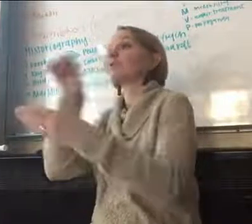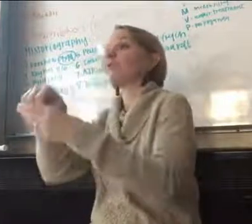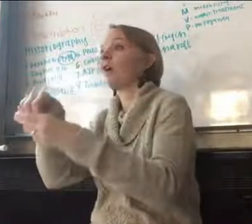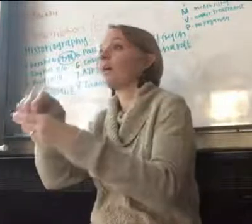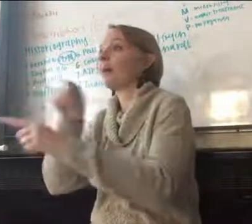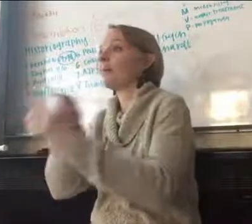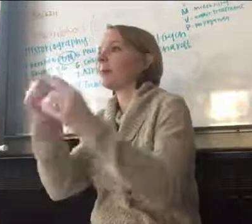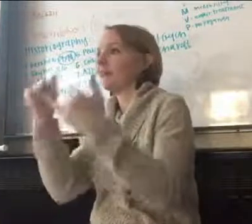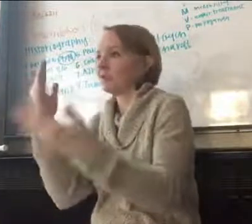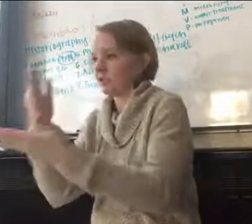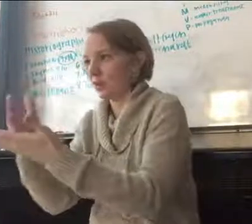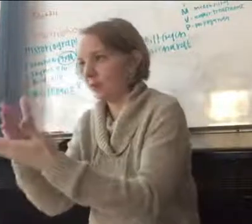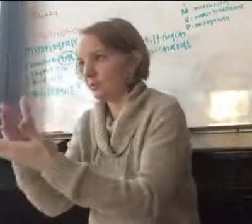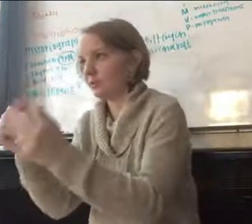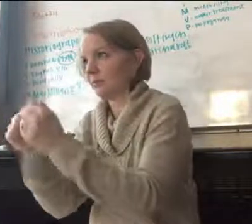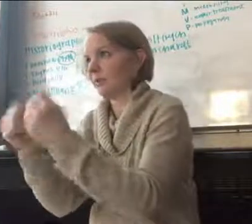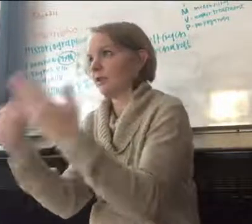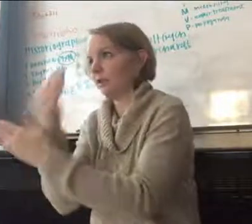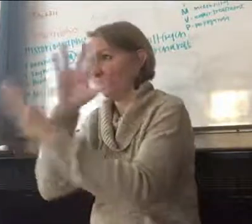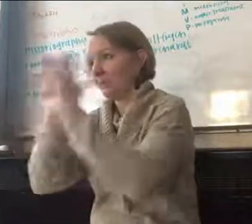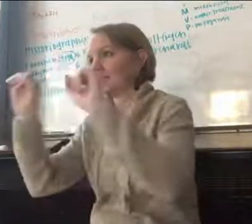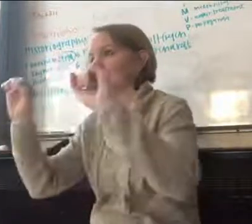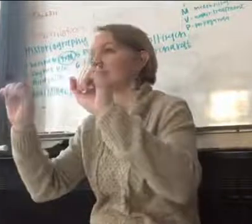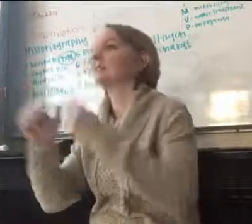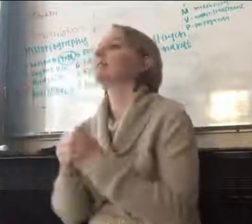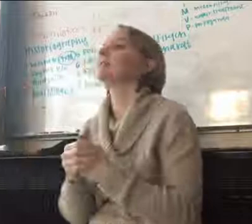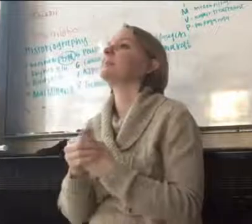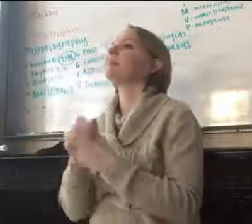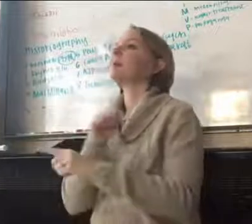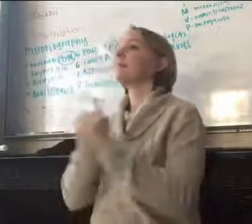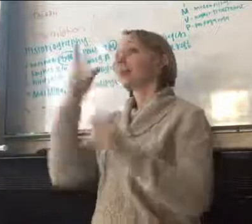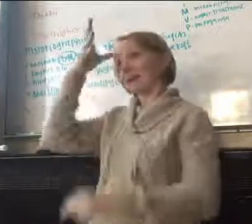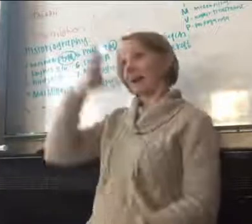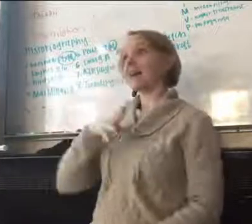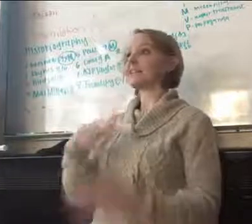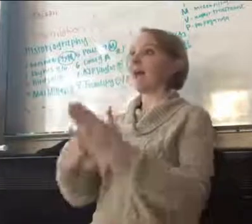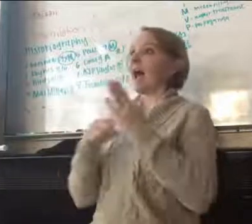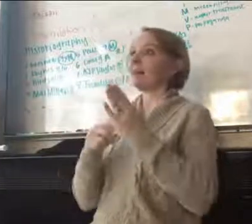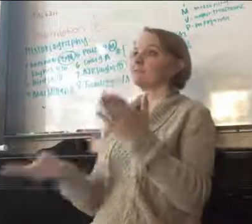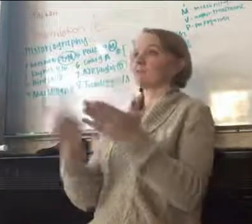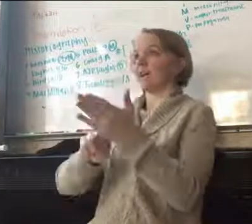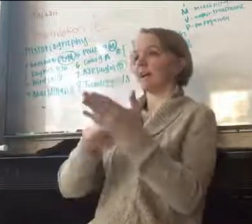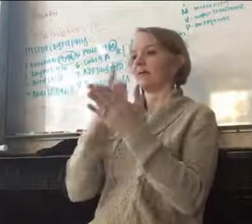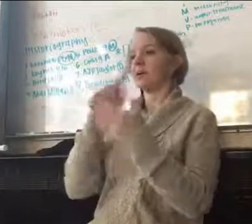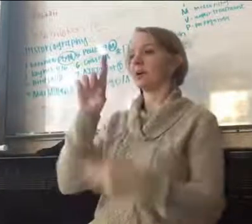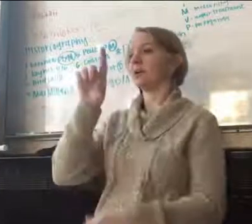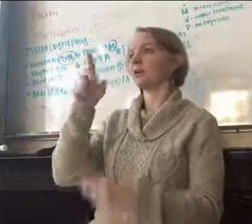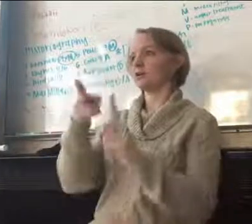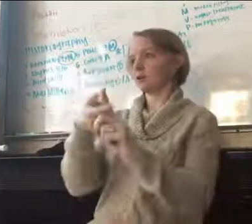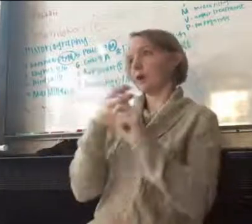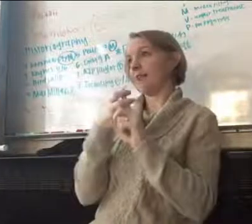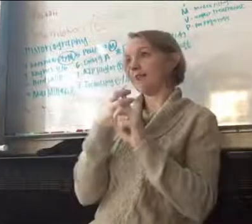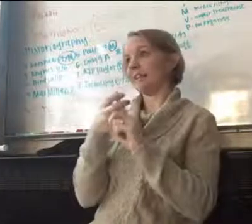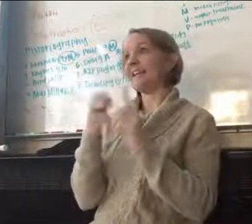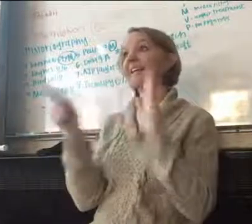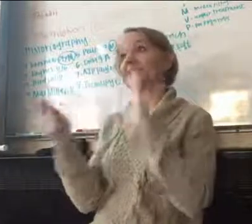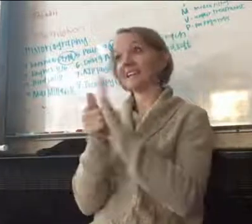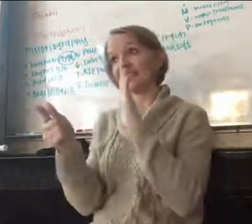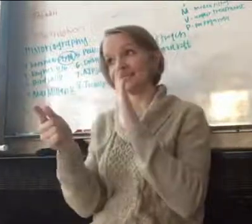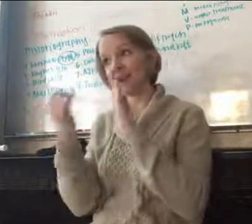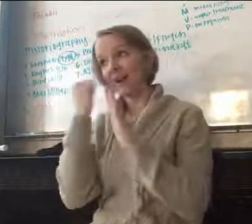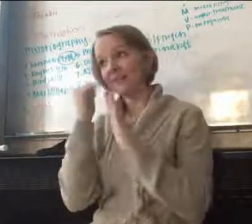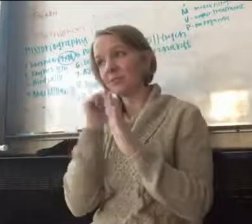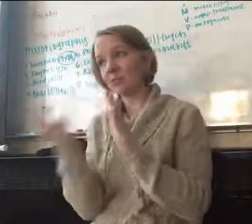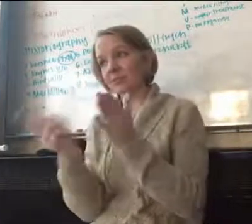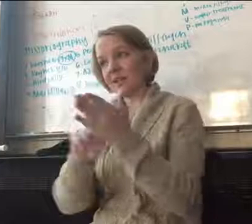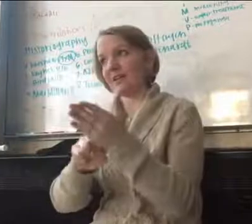got stopped with the new administration coming in. But guys do have to sign up for the draft. It is against the law to not sign up for the draft unless